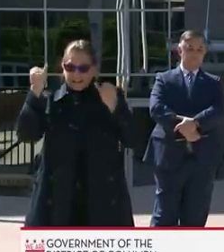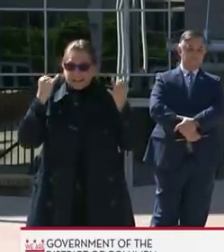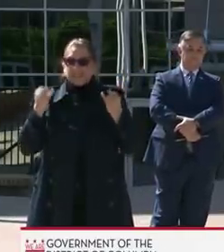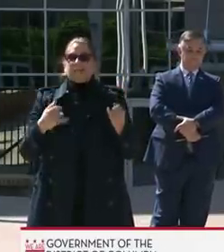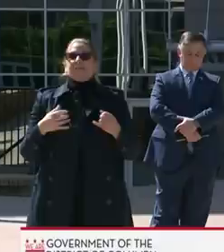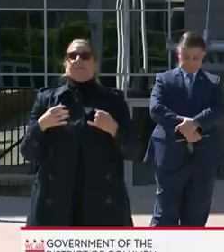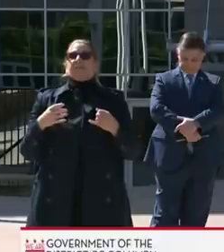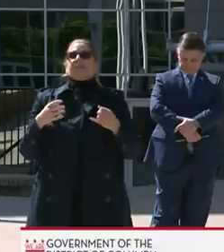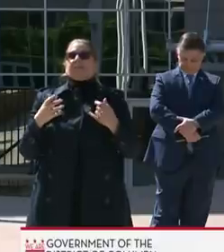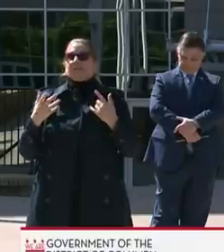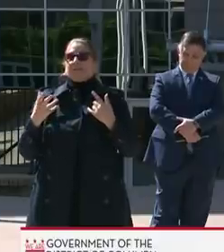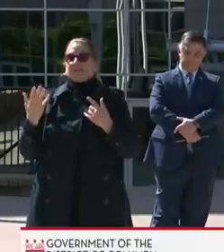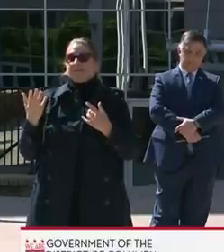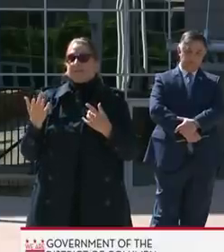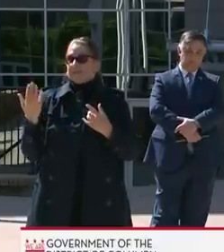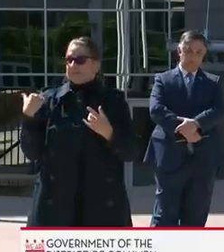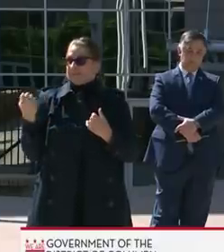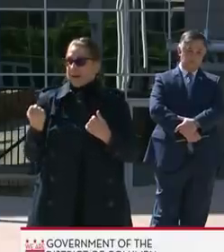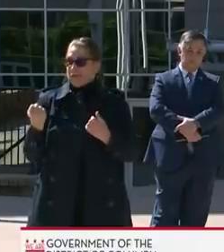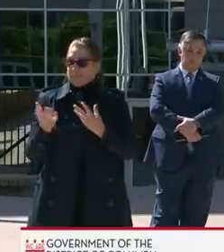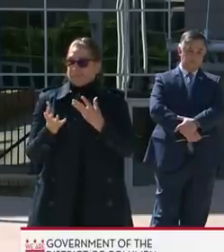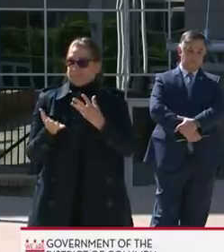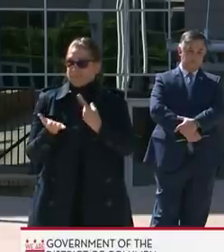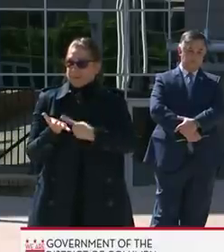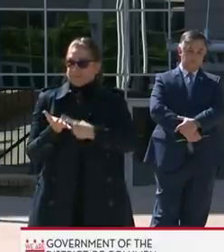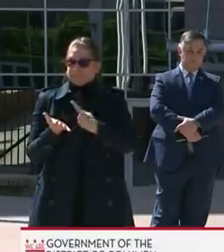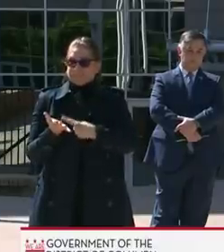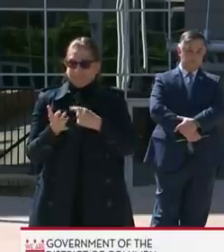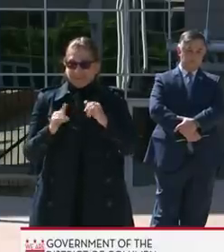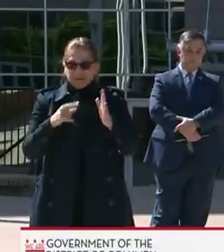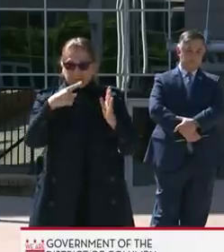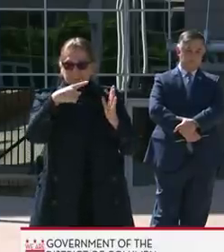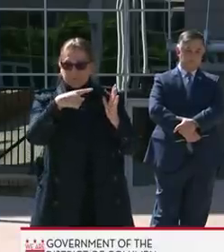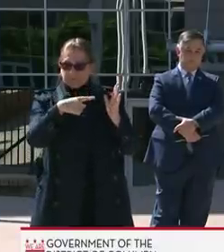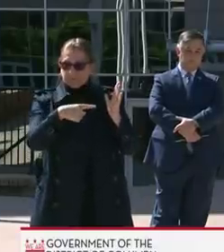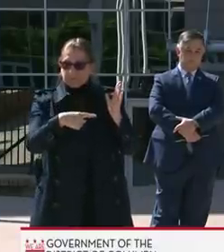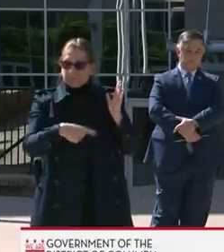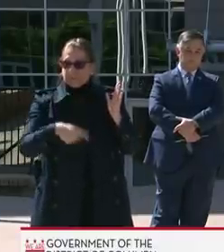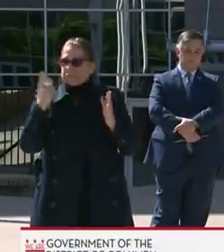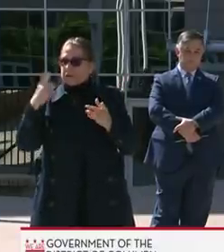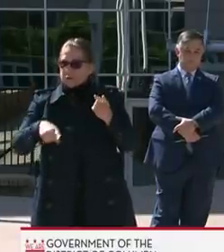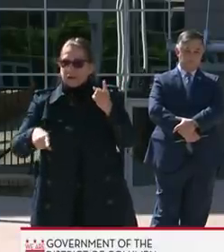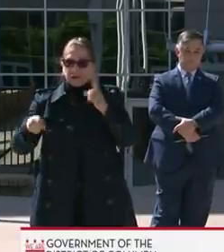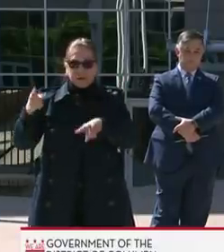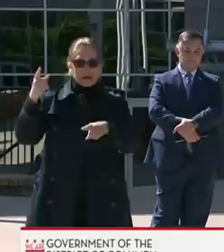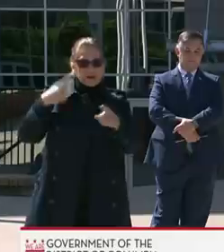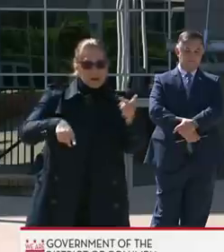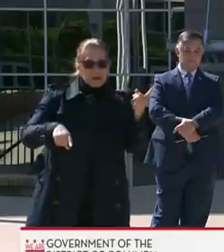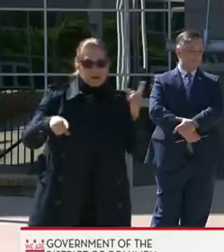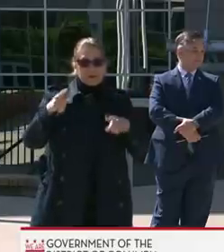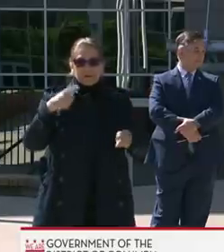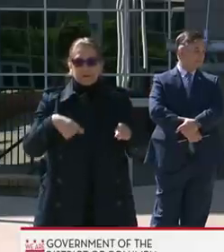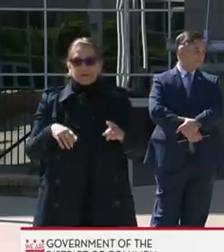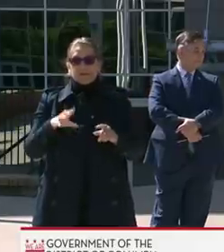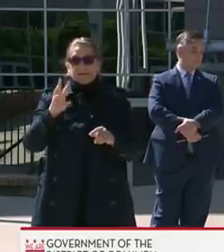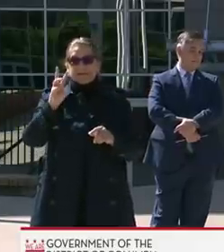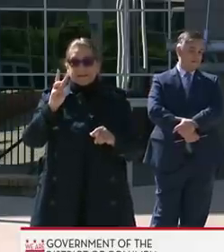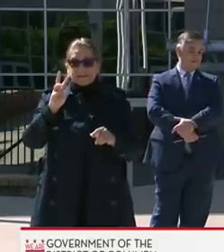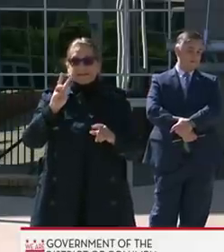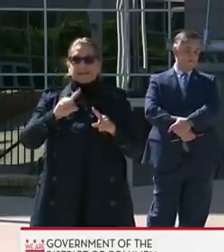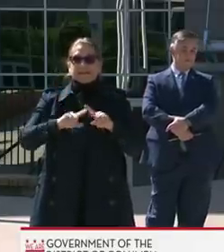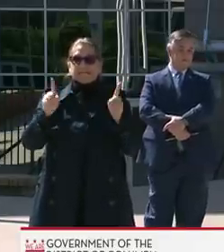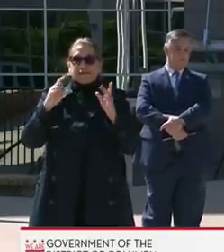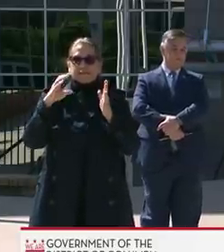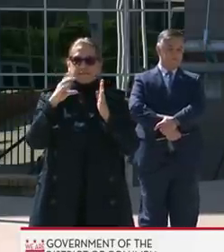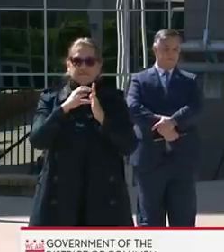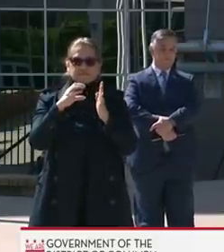where we got to the consensus building. So there were some provisions, I think there were about a half dozen sections that were taken out